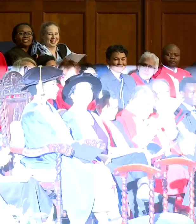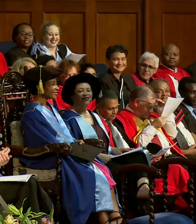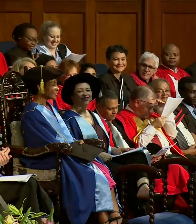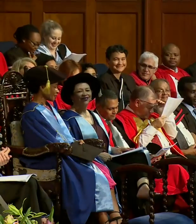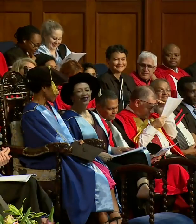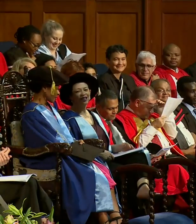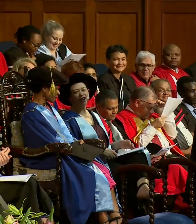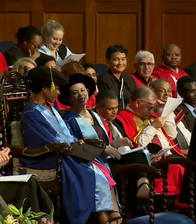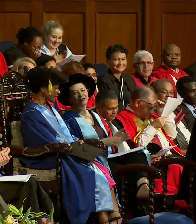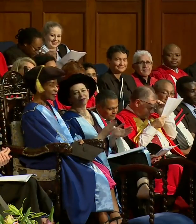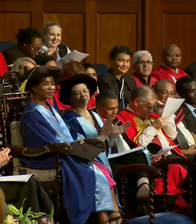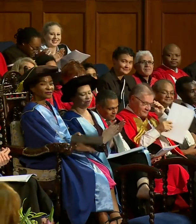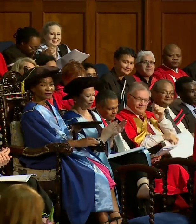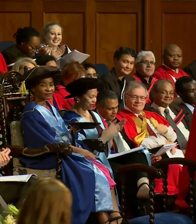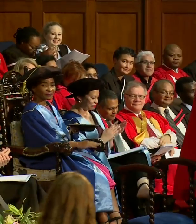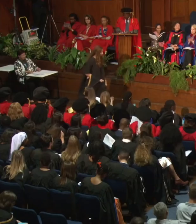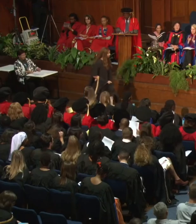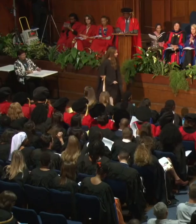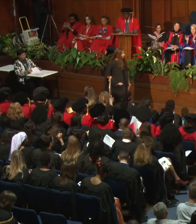Savannah Tuscany Smith.